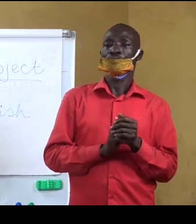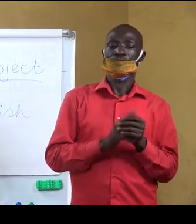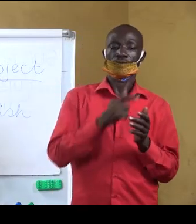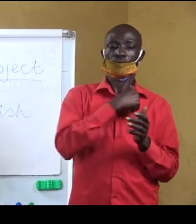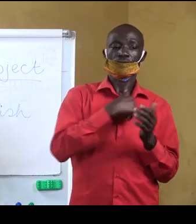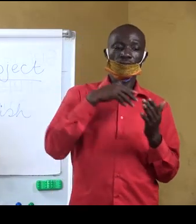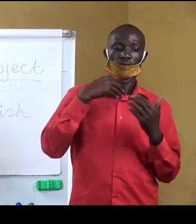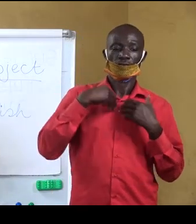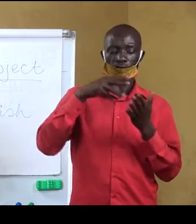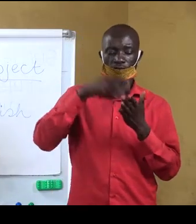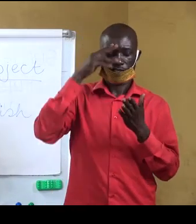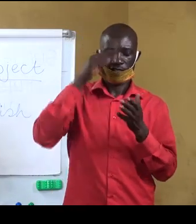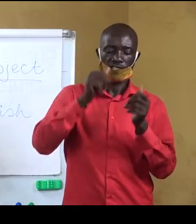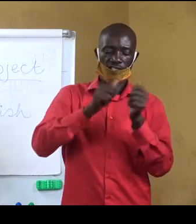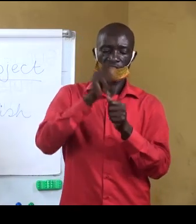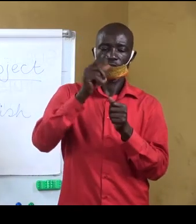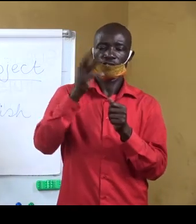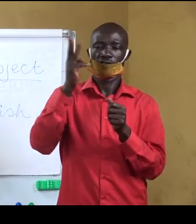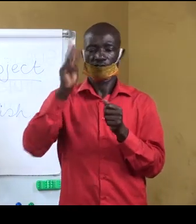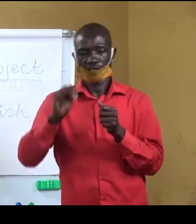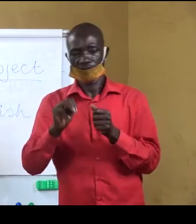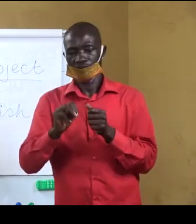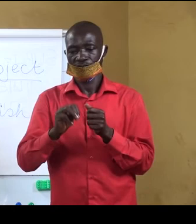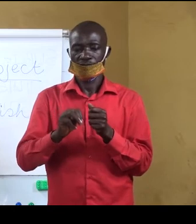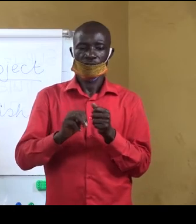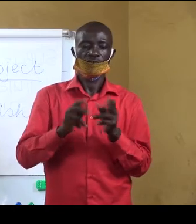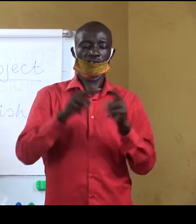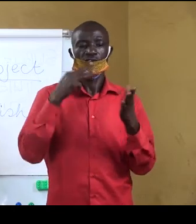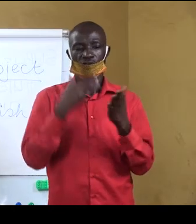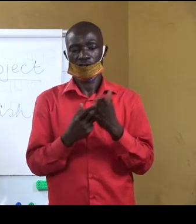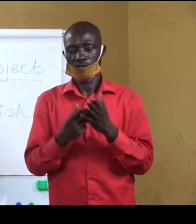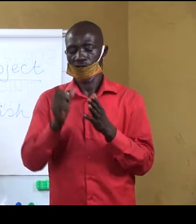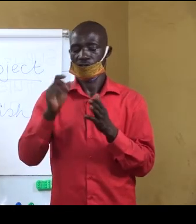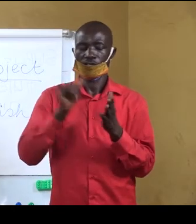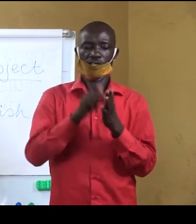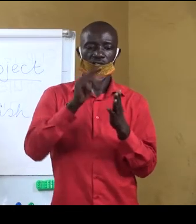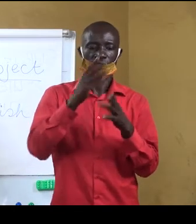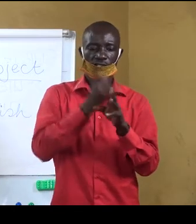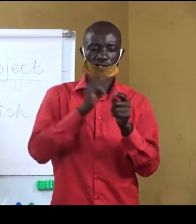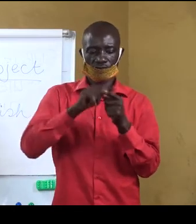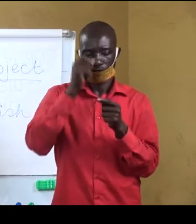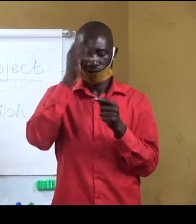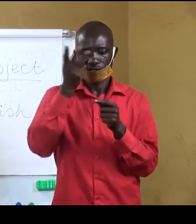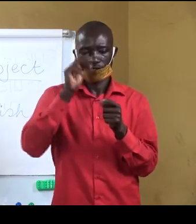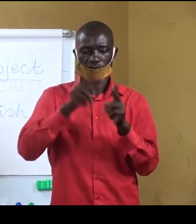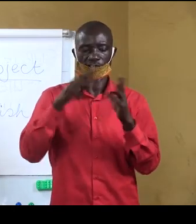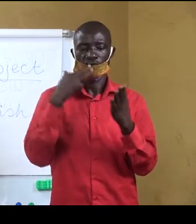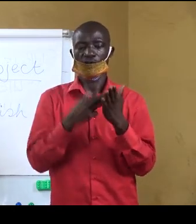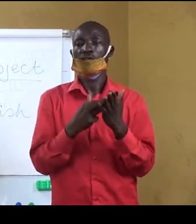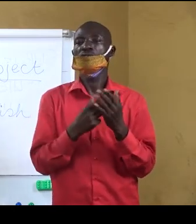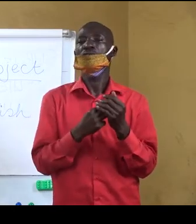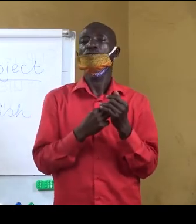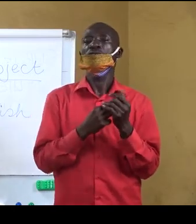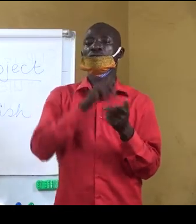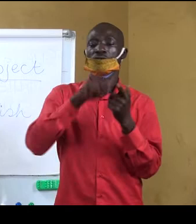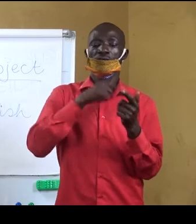treated each one of these adequately so that you get to understand them very well.